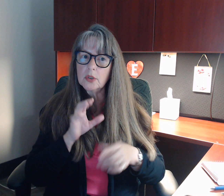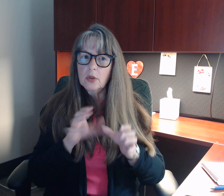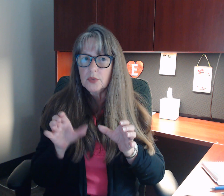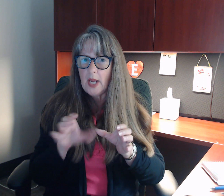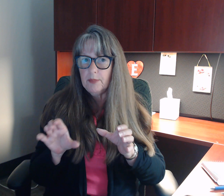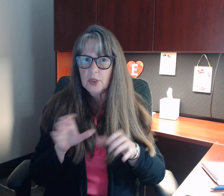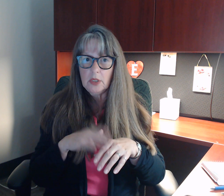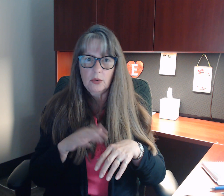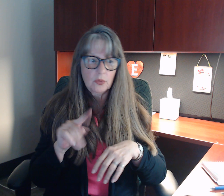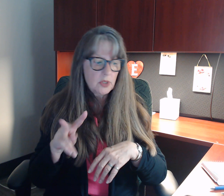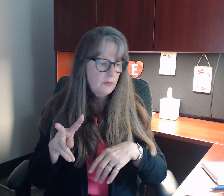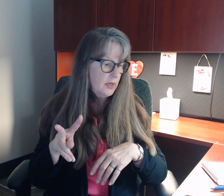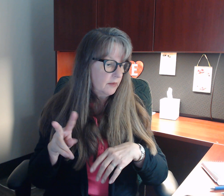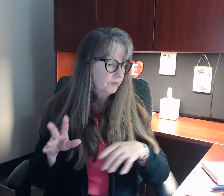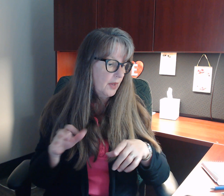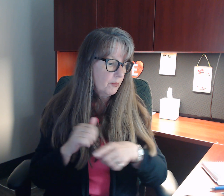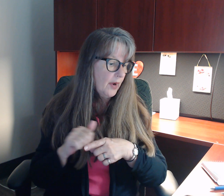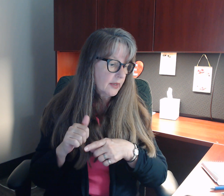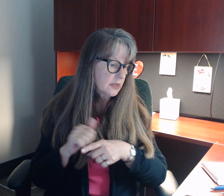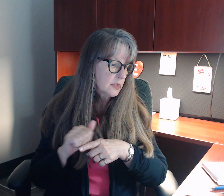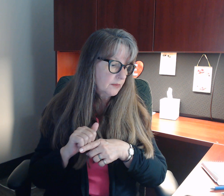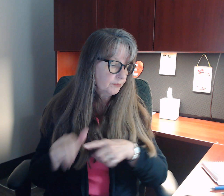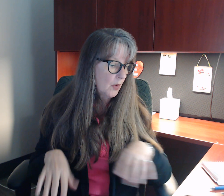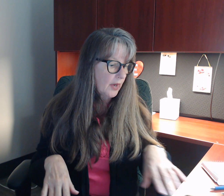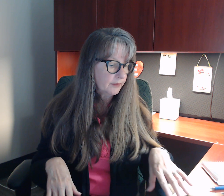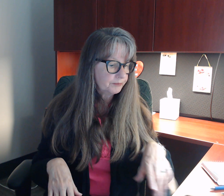closed captioning on your TV and practice. Okay.